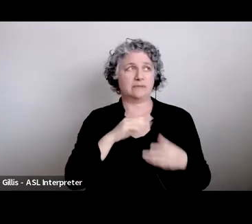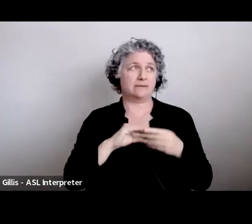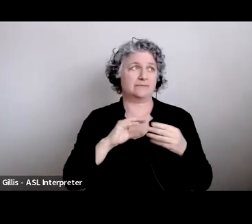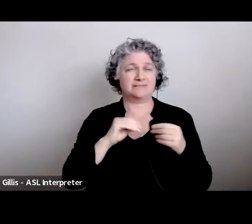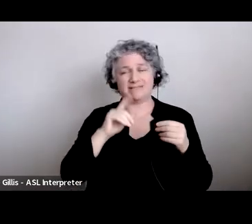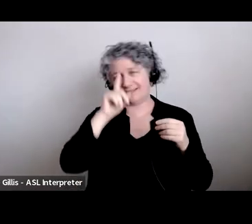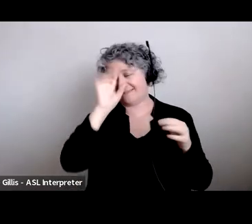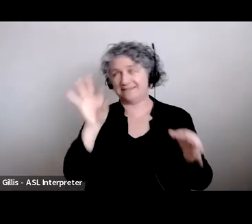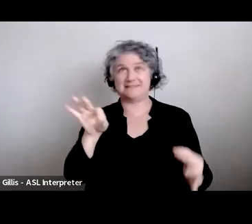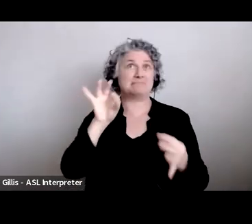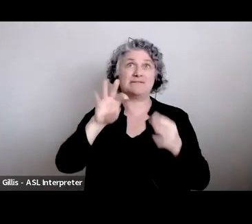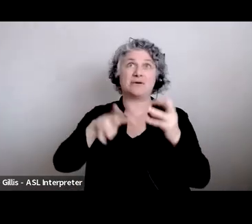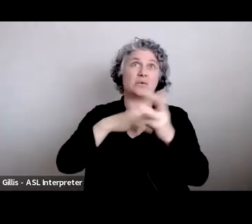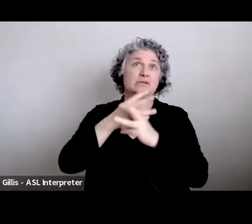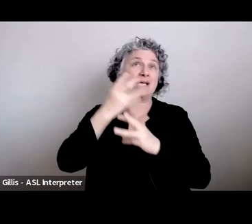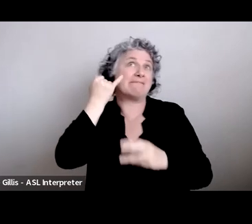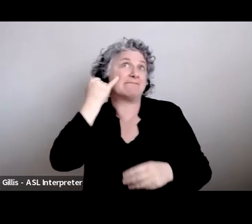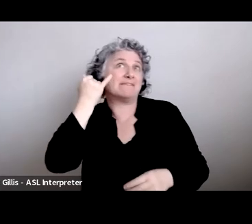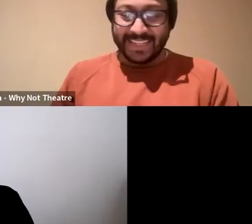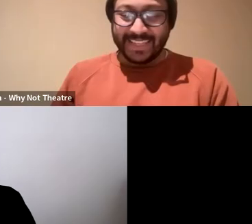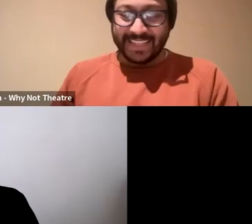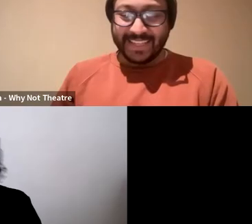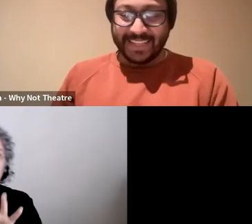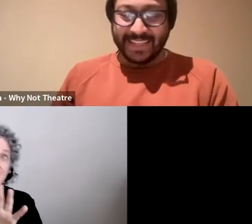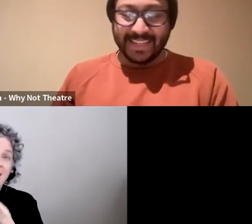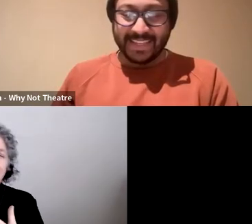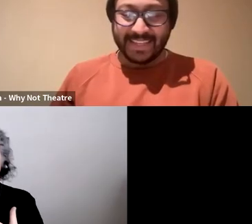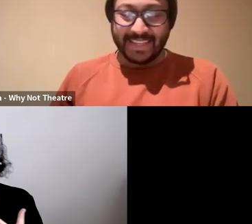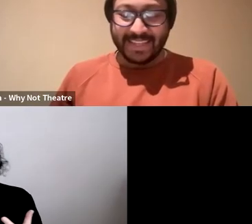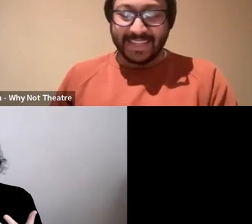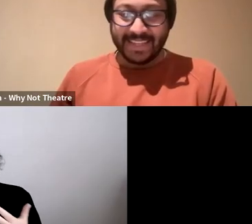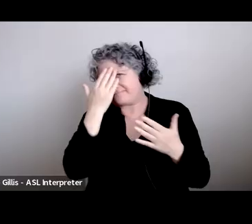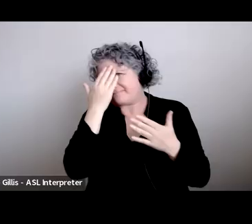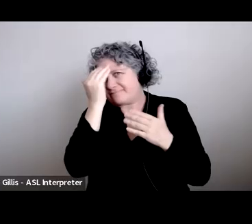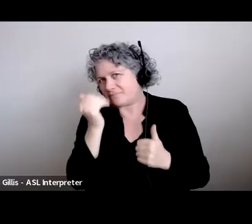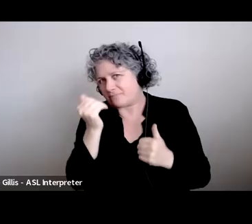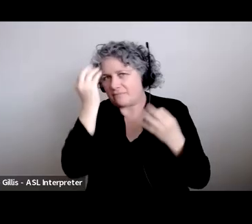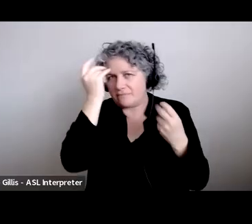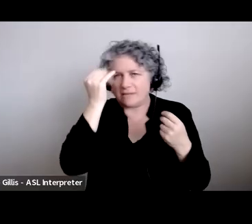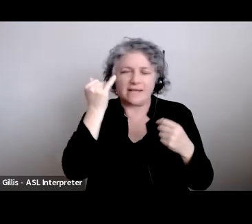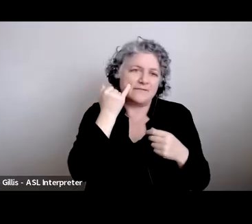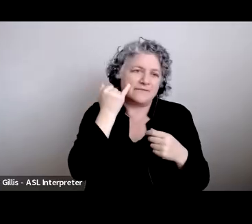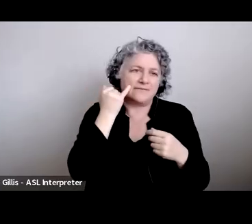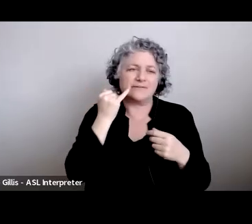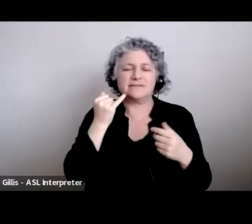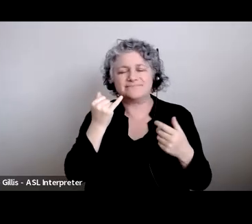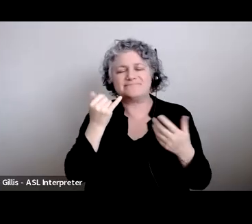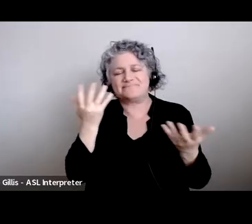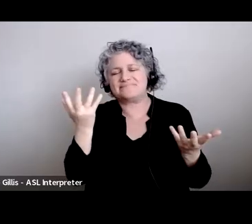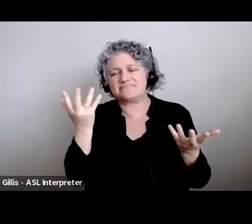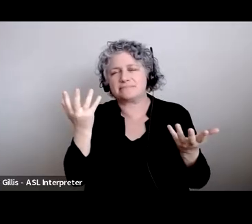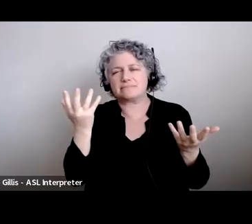utopian in my thinking and hoping that perhaps